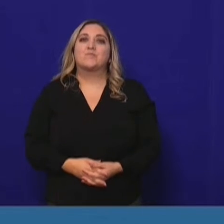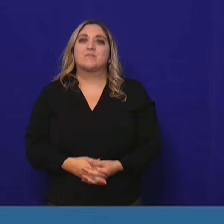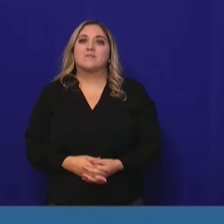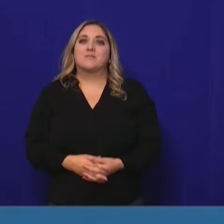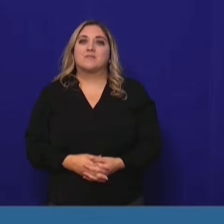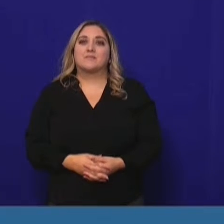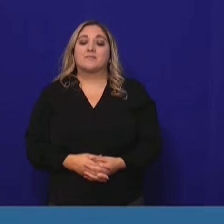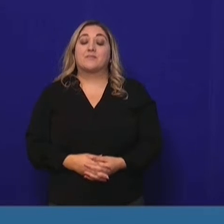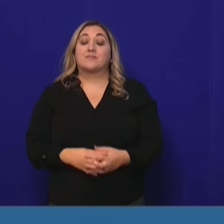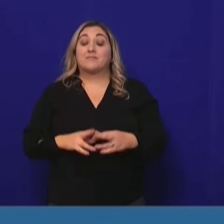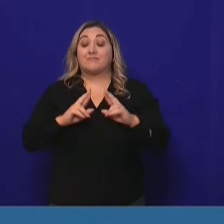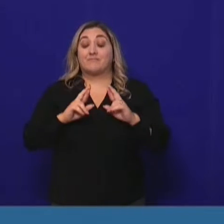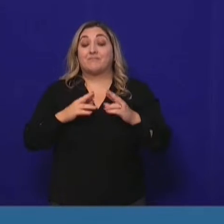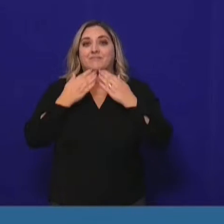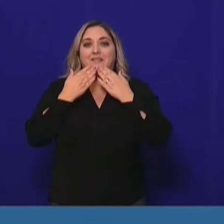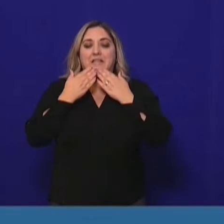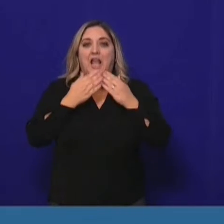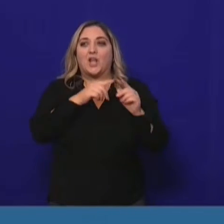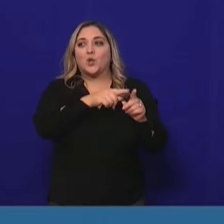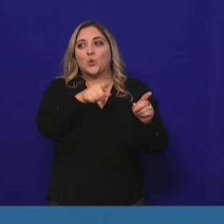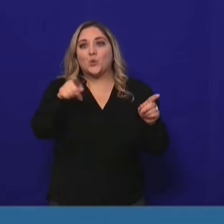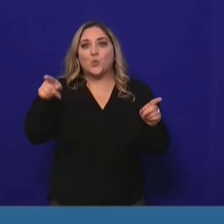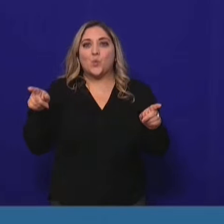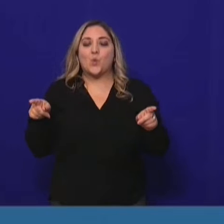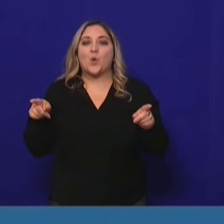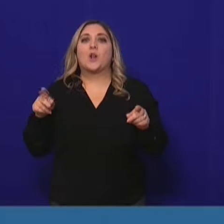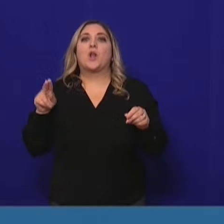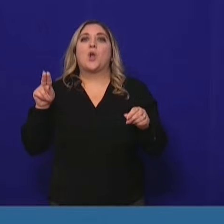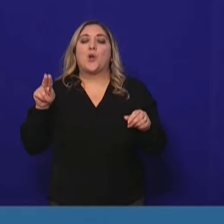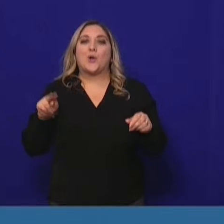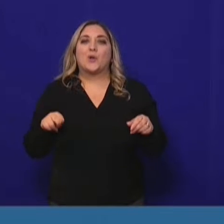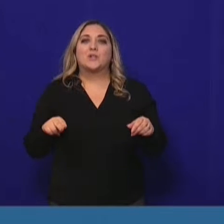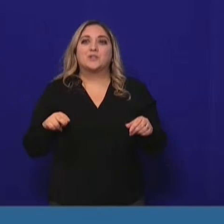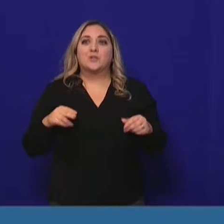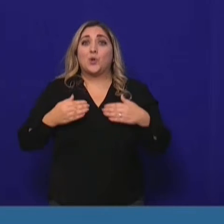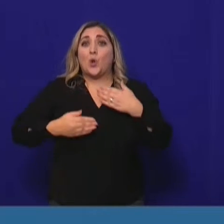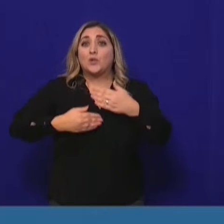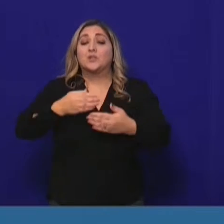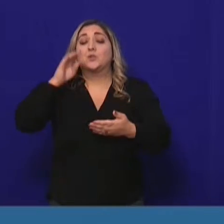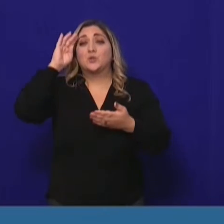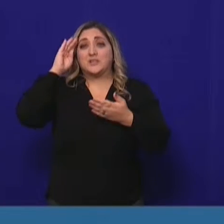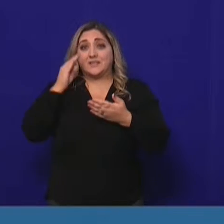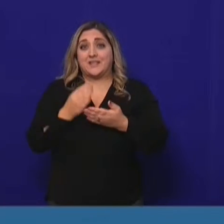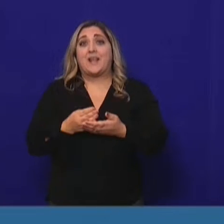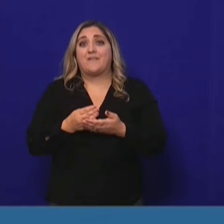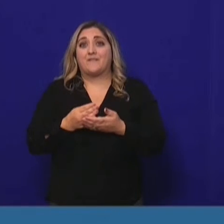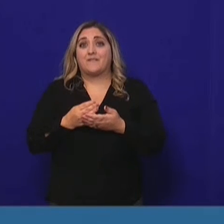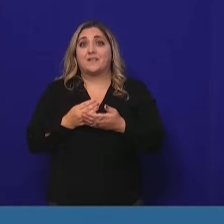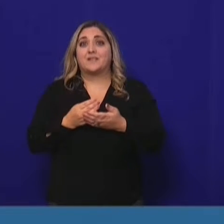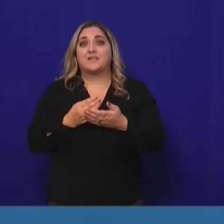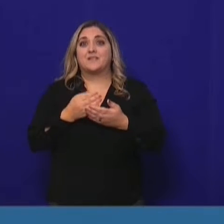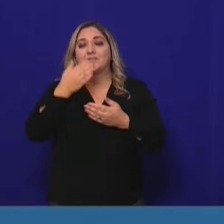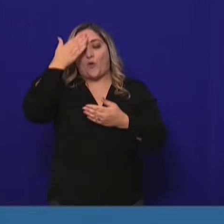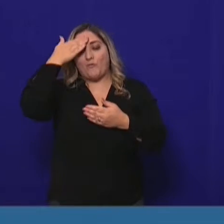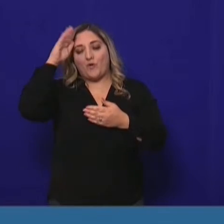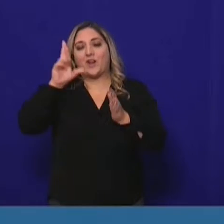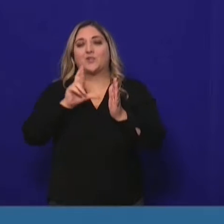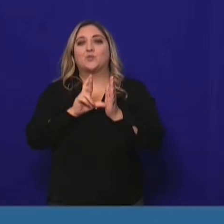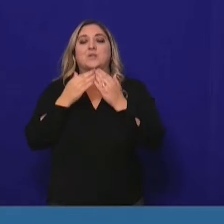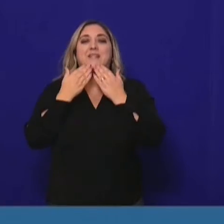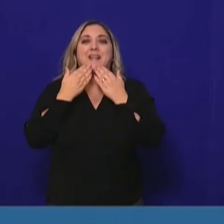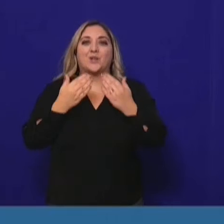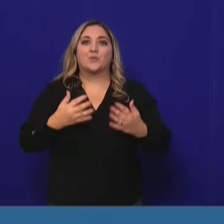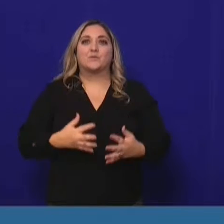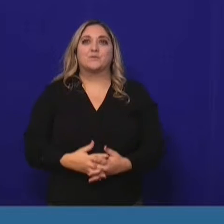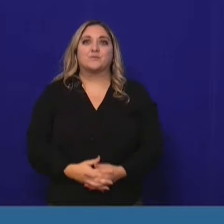vaccines. So I would like to thank everyone and also keep safe and keep to the mitigation